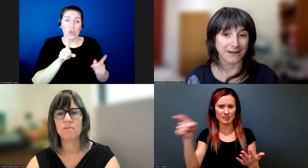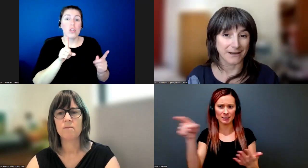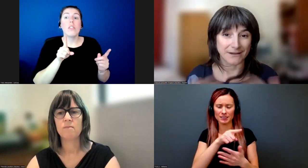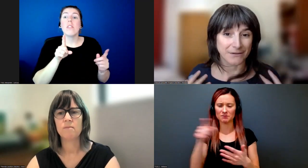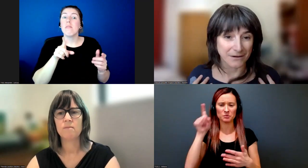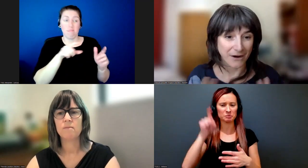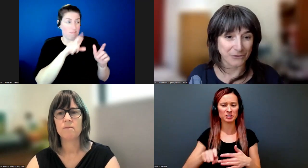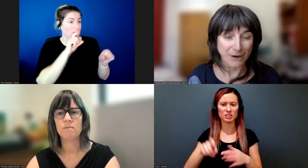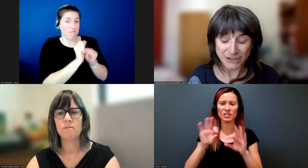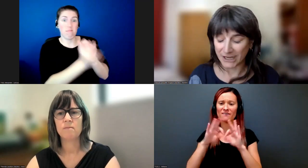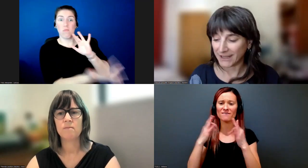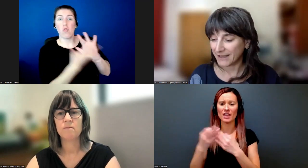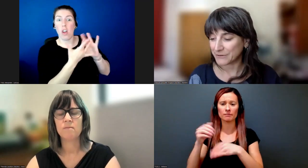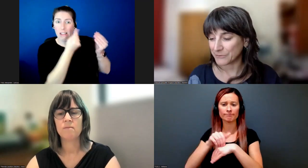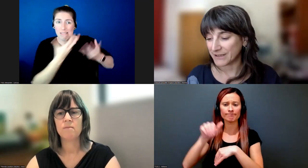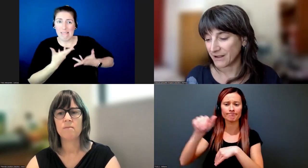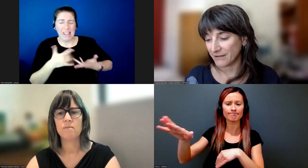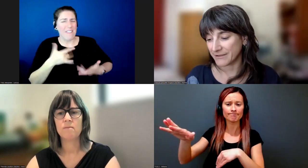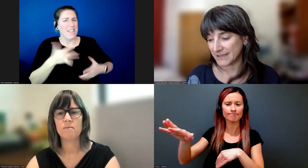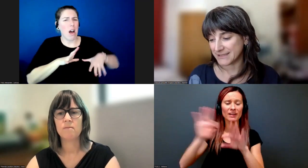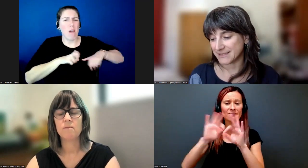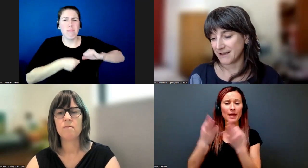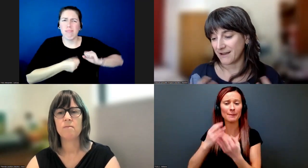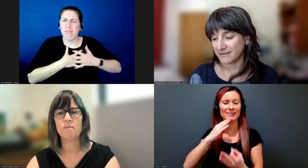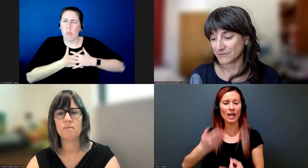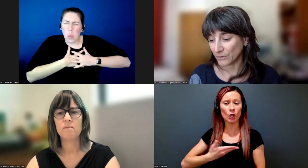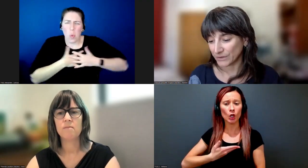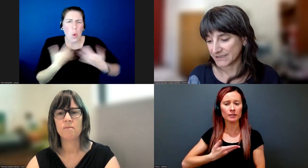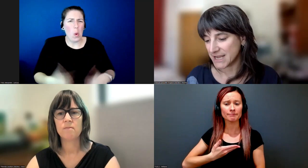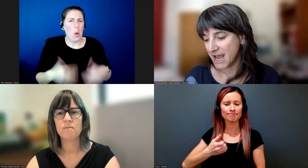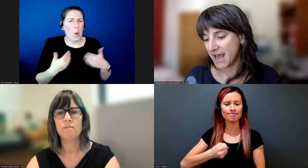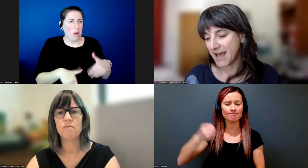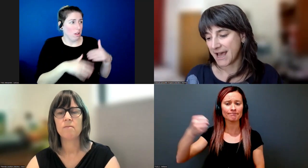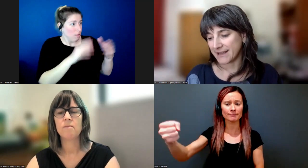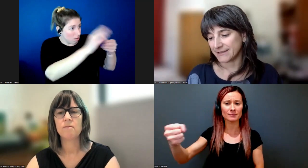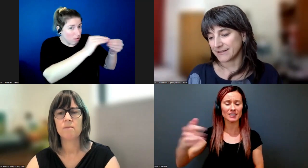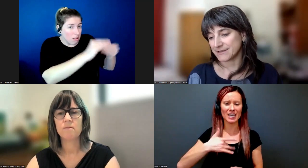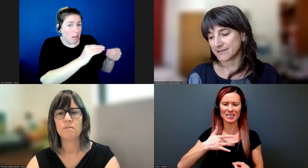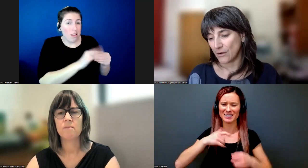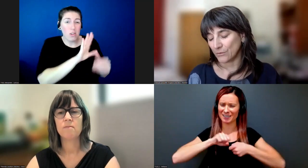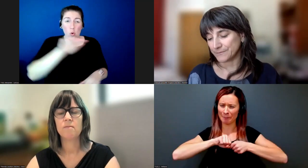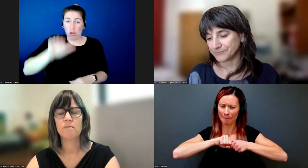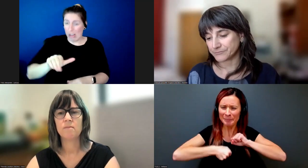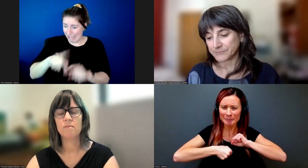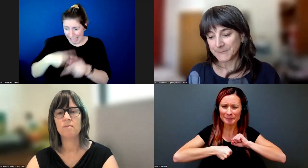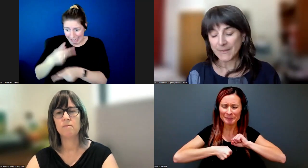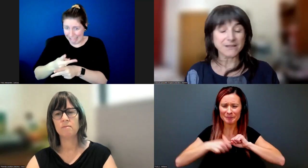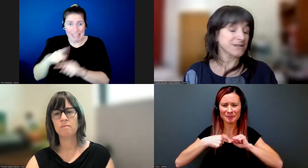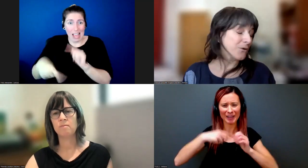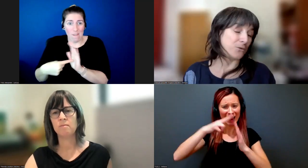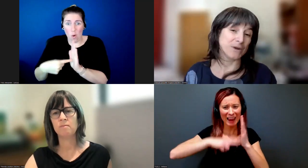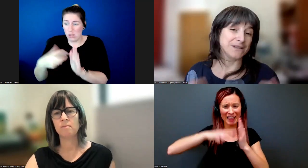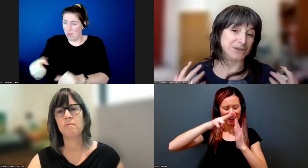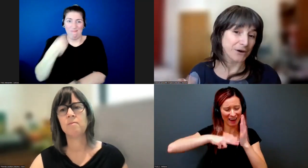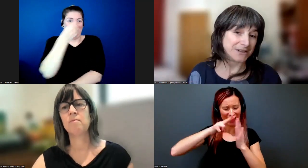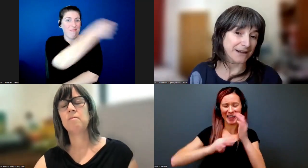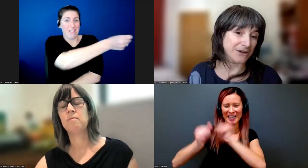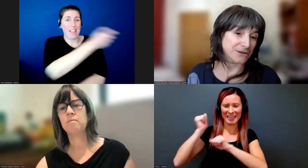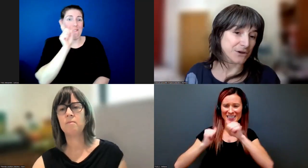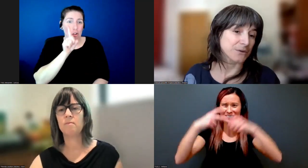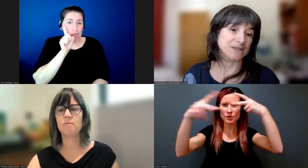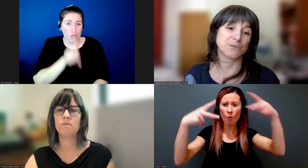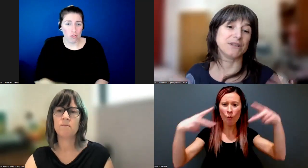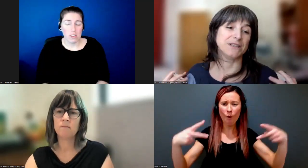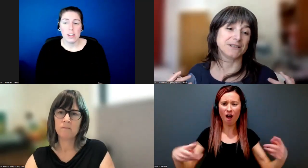absolutely heart-wrenching to read all these stories. And so we started telling